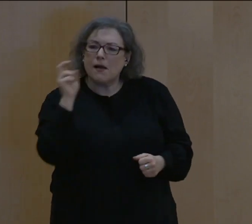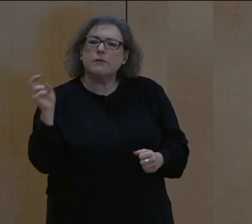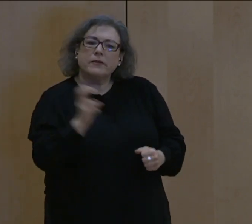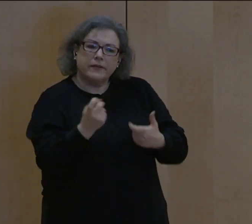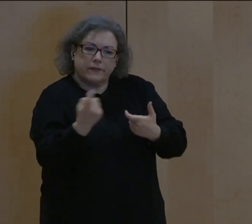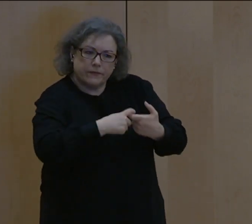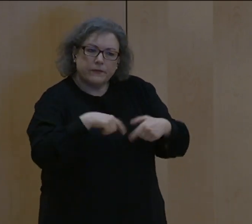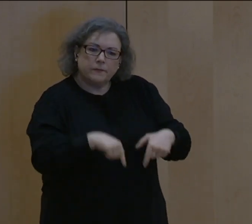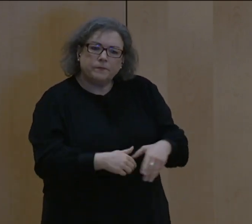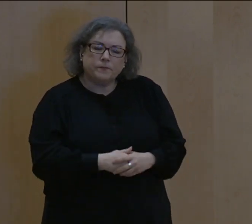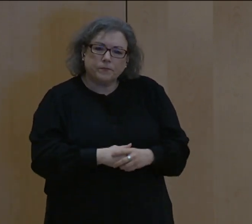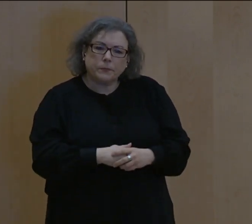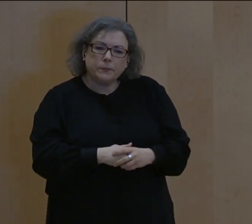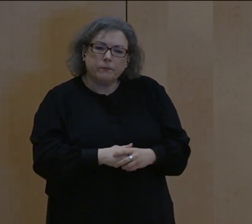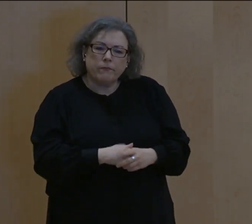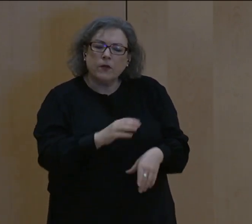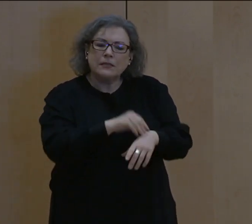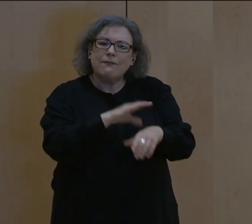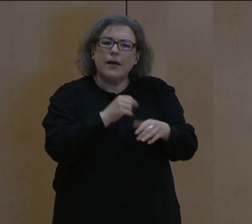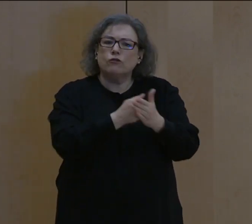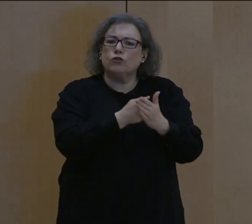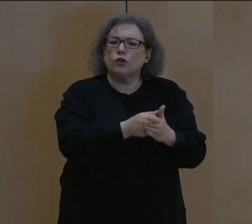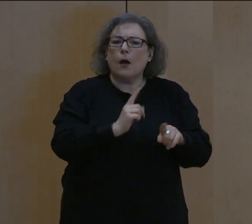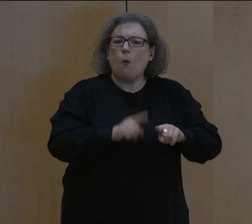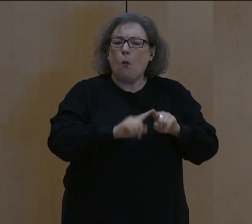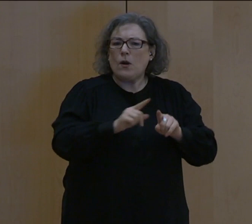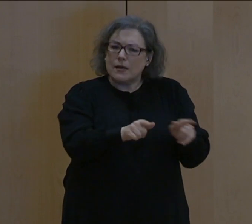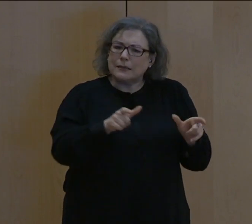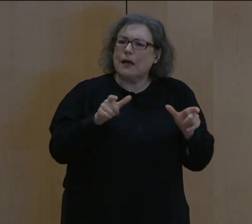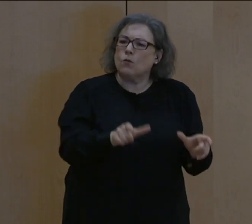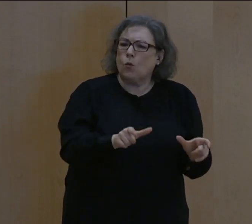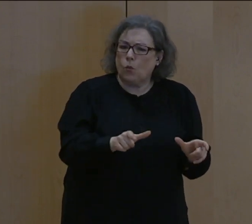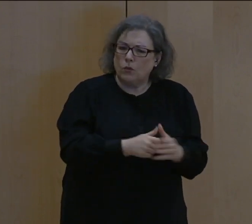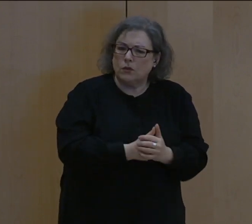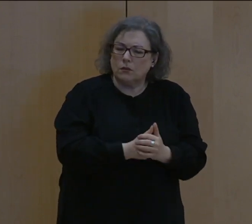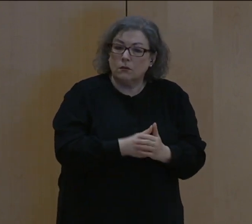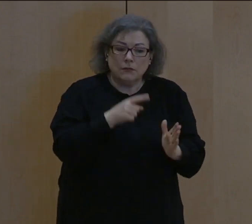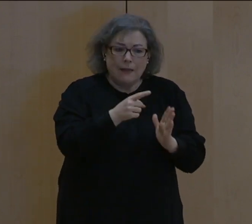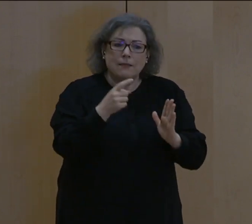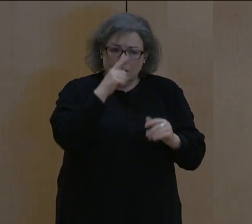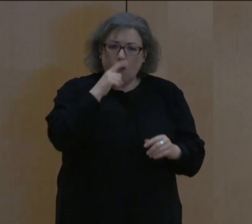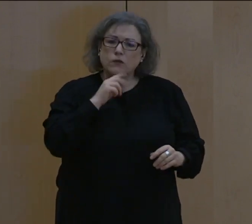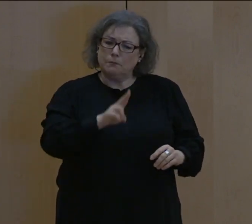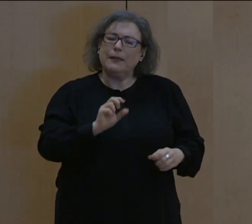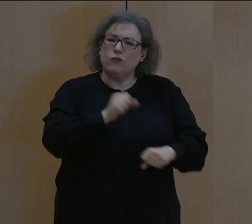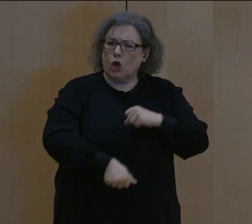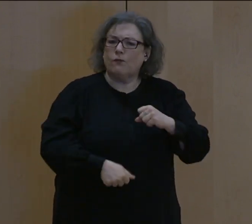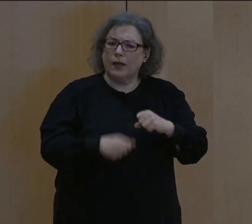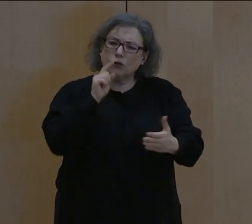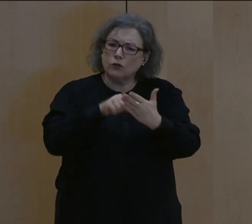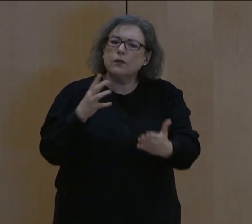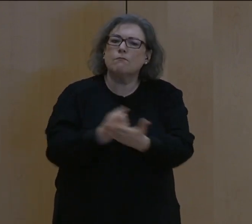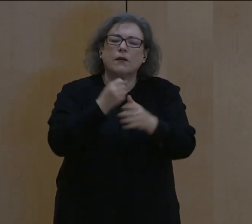supporting sanctions, the policy without which there will be no peace, because there's no other language than